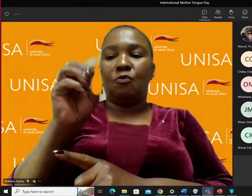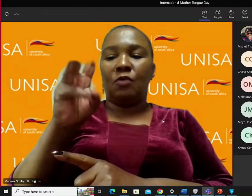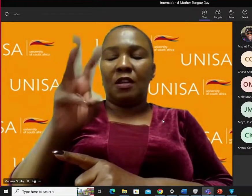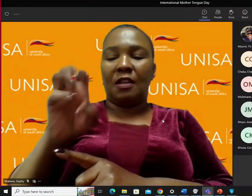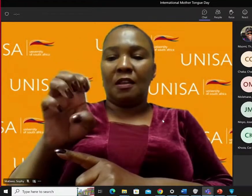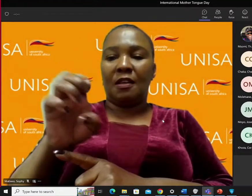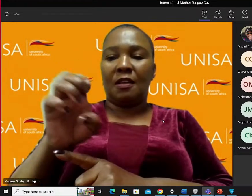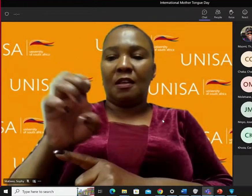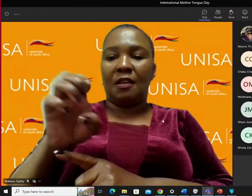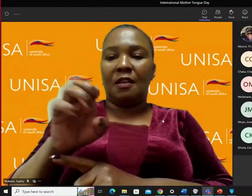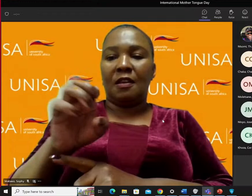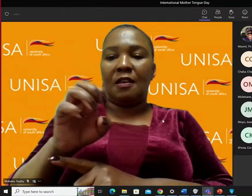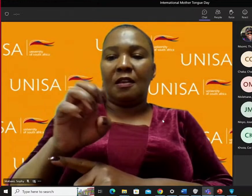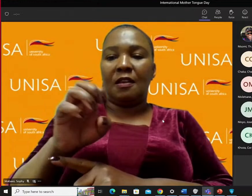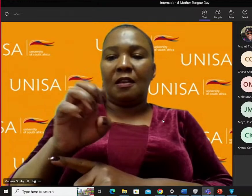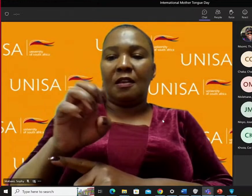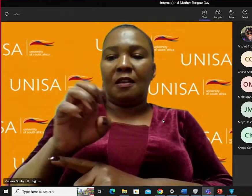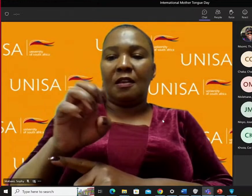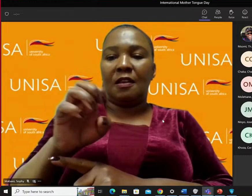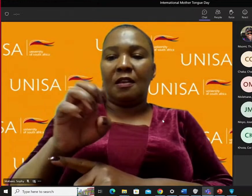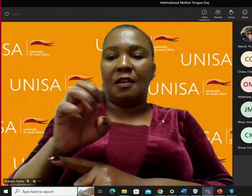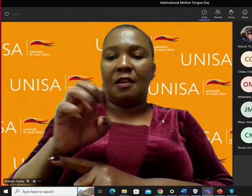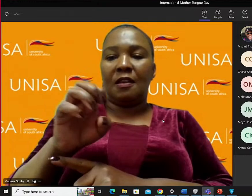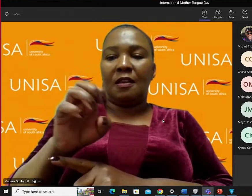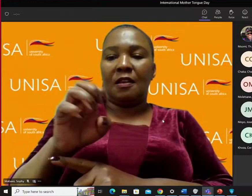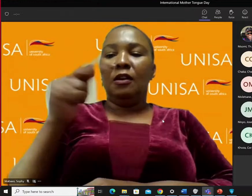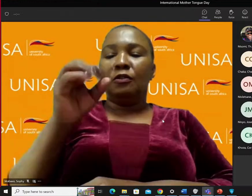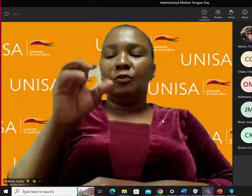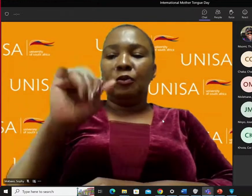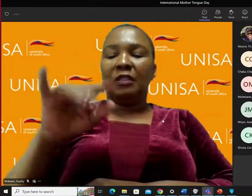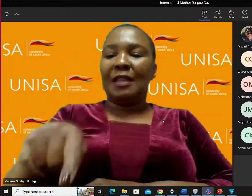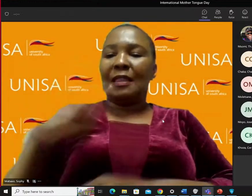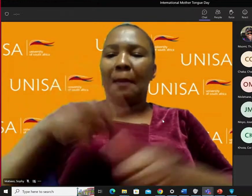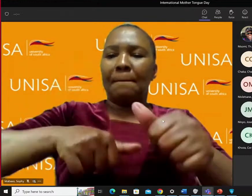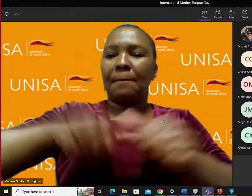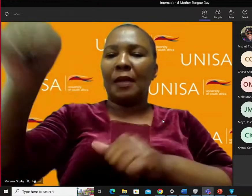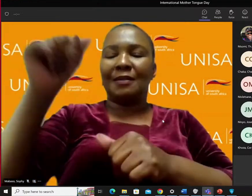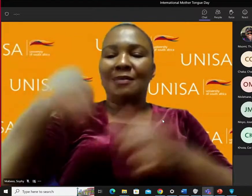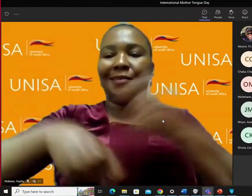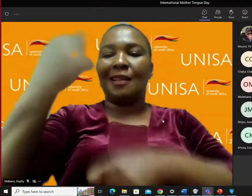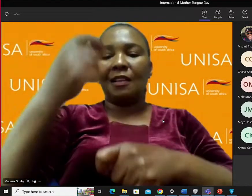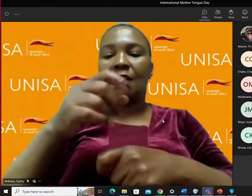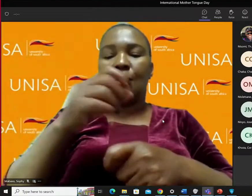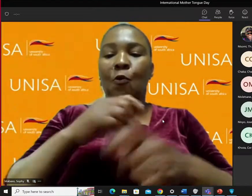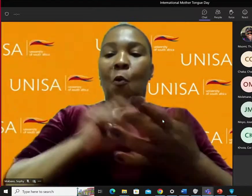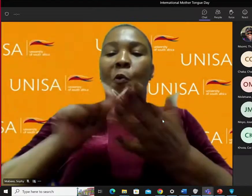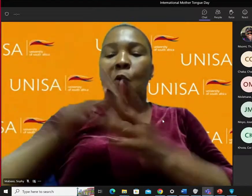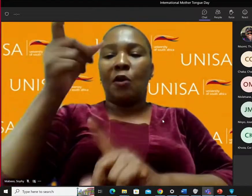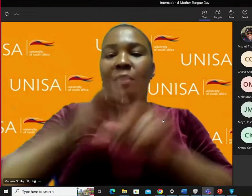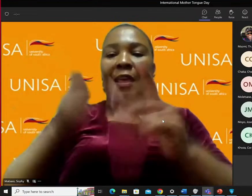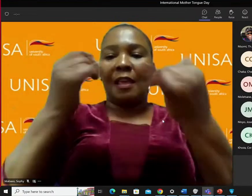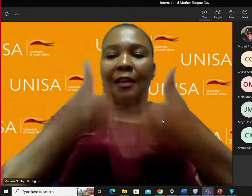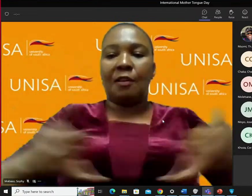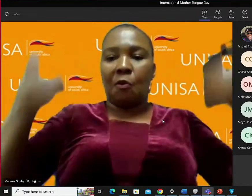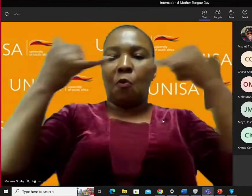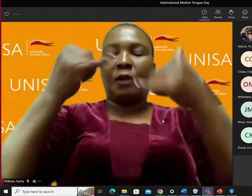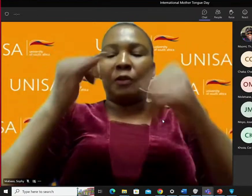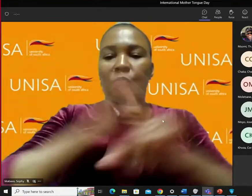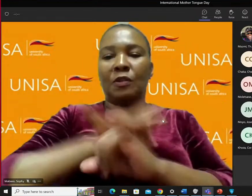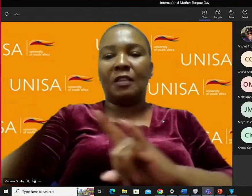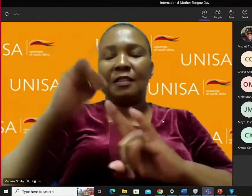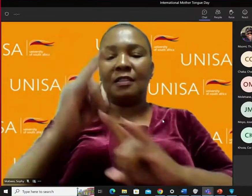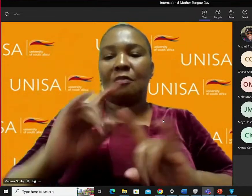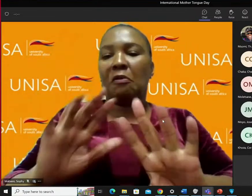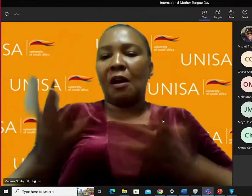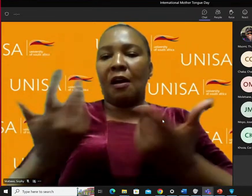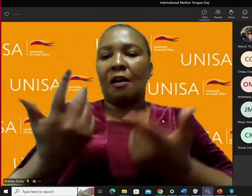Aus Refilwe is the best-selling author and award-winning of how